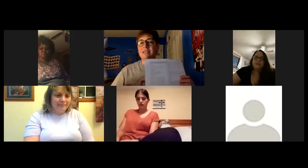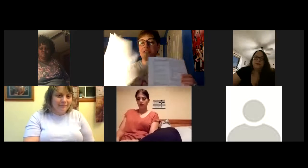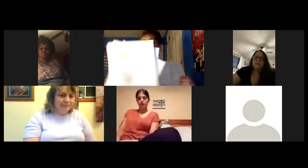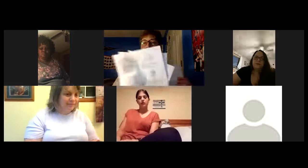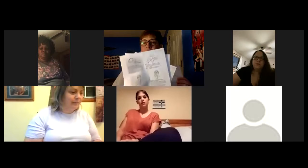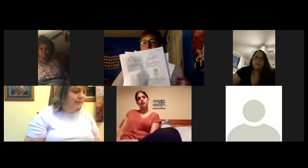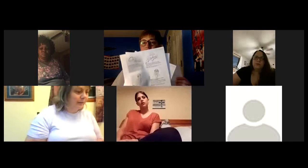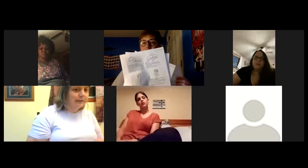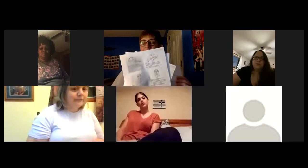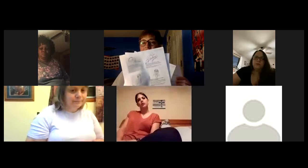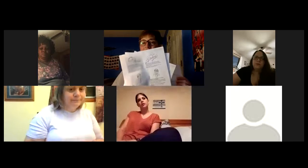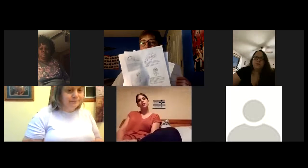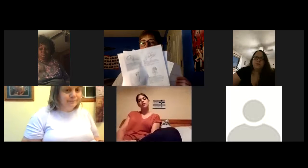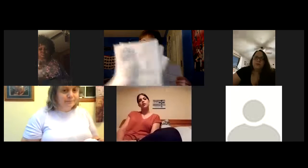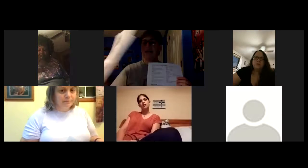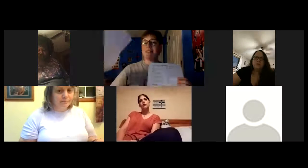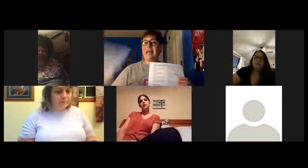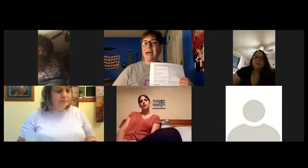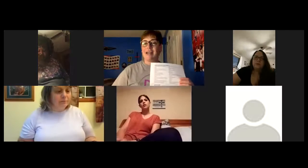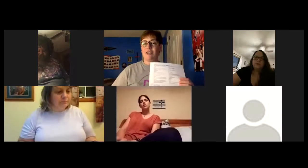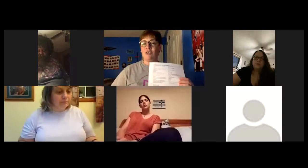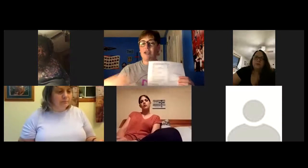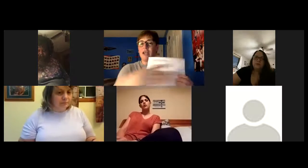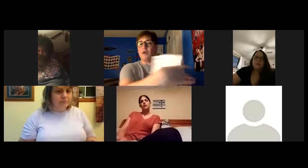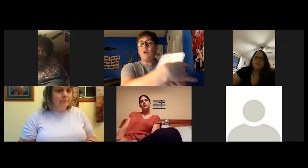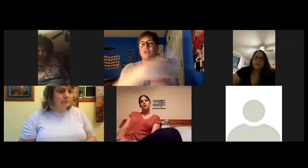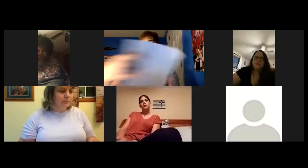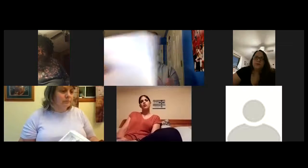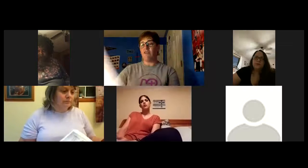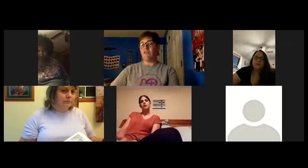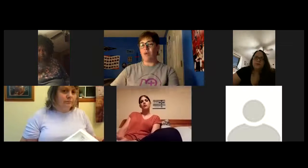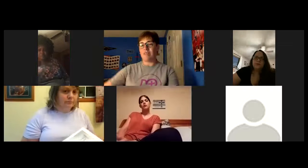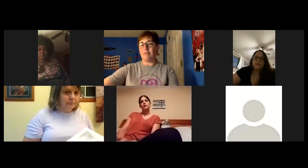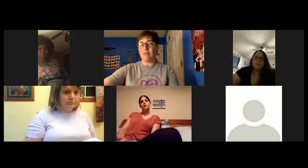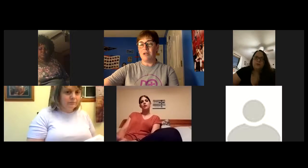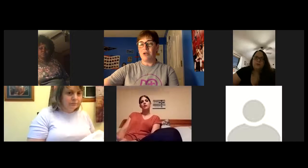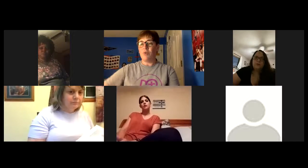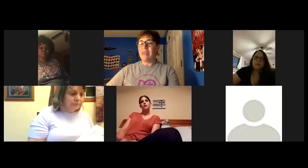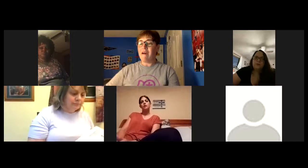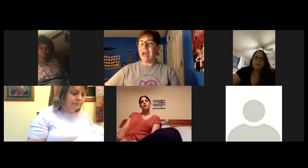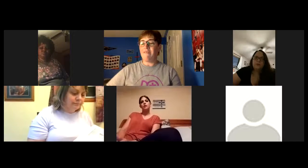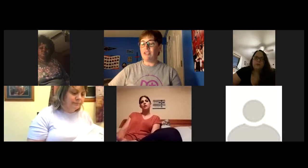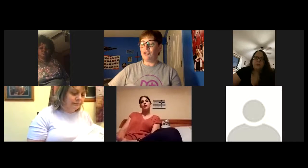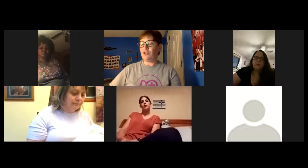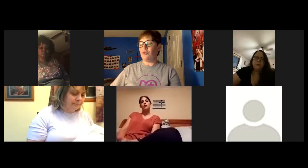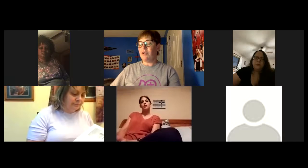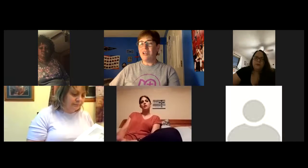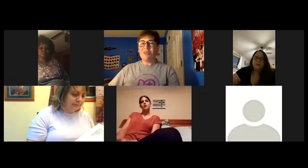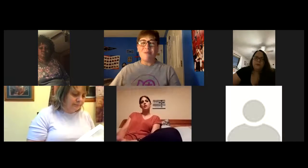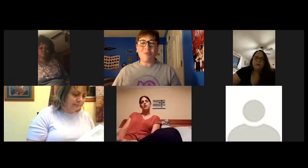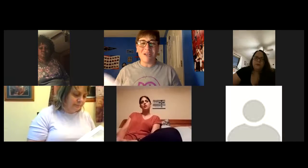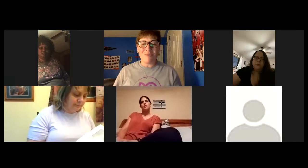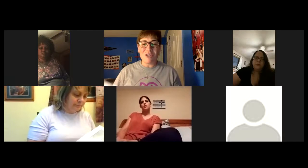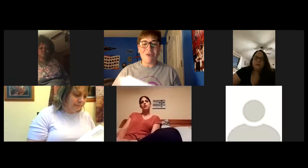to set your handouts aside, you can kind of quiz yourself with them without having to.